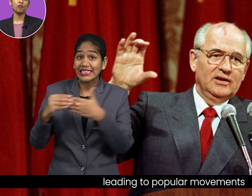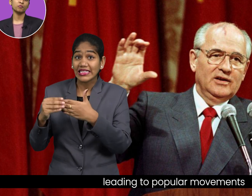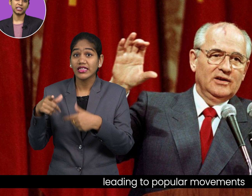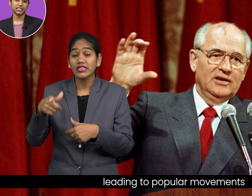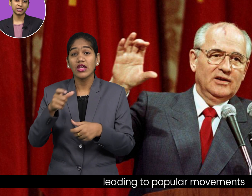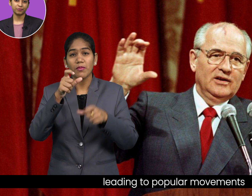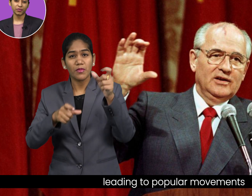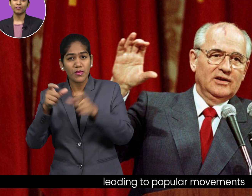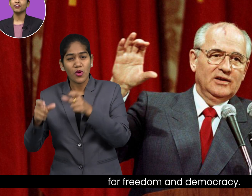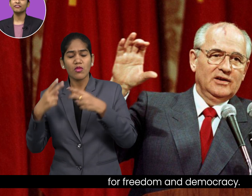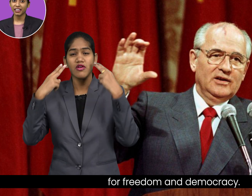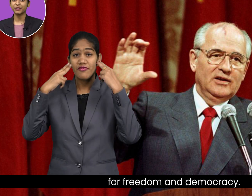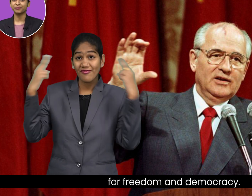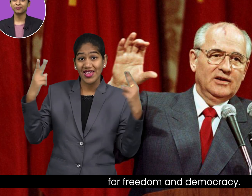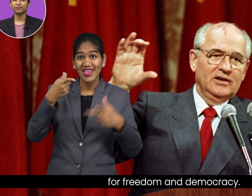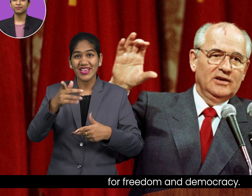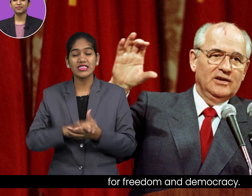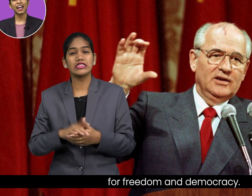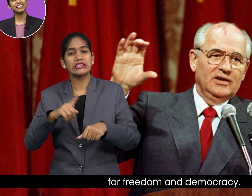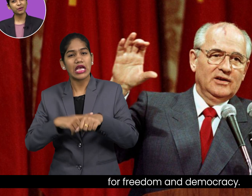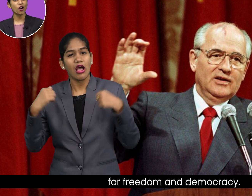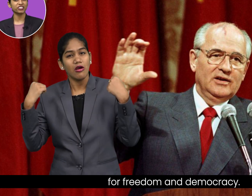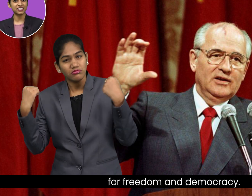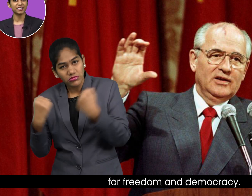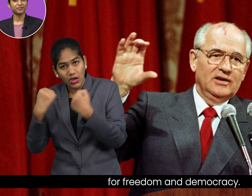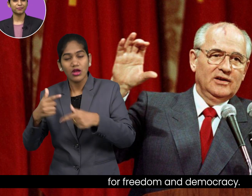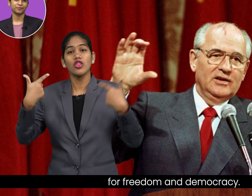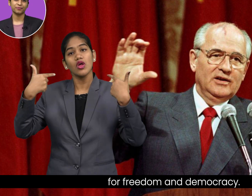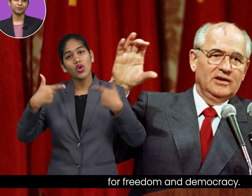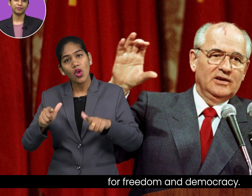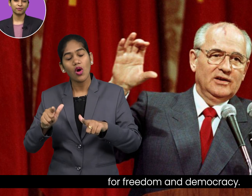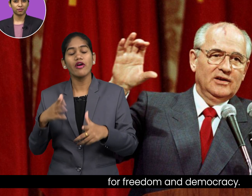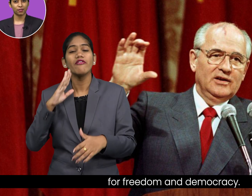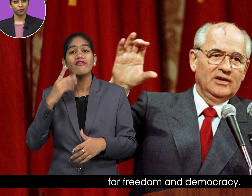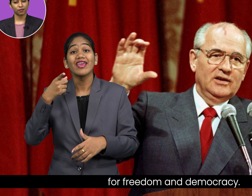popular movements for freedom and democracy.